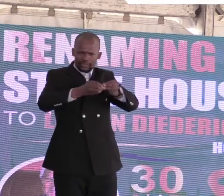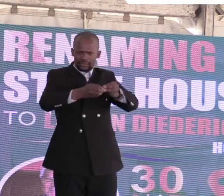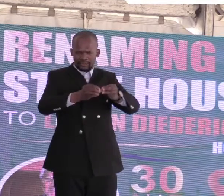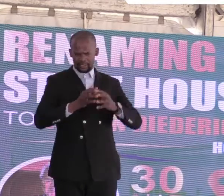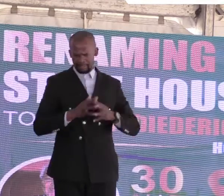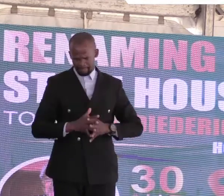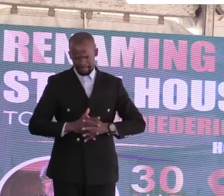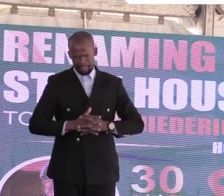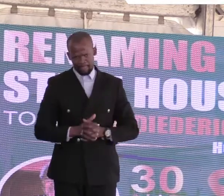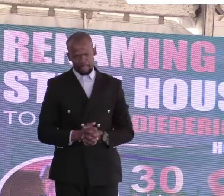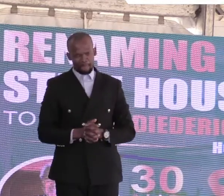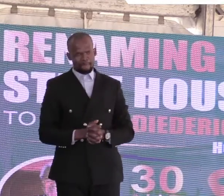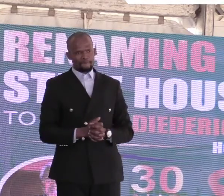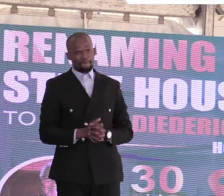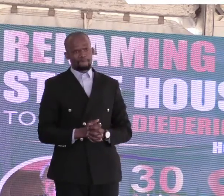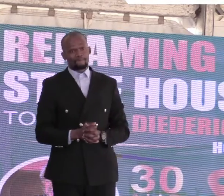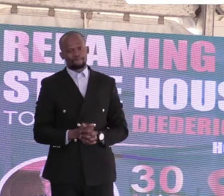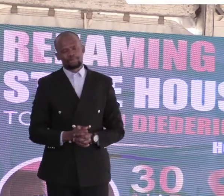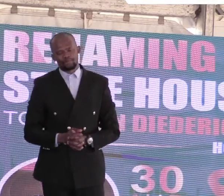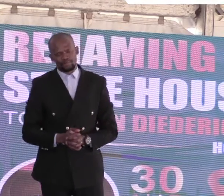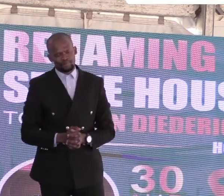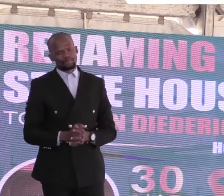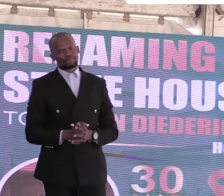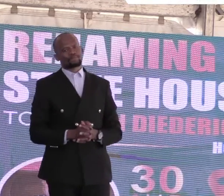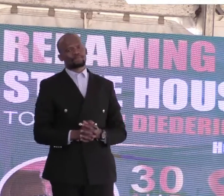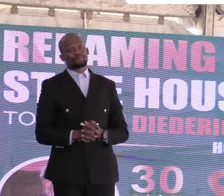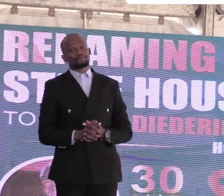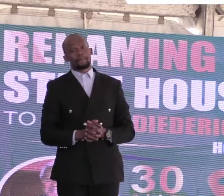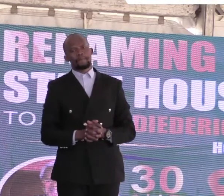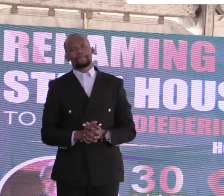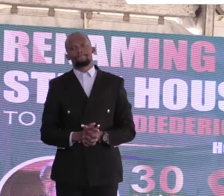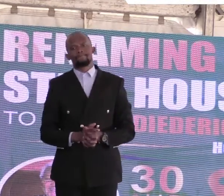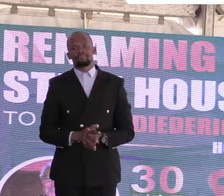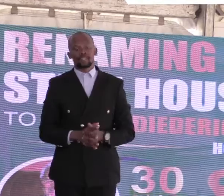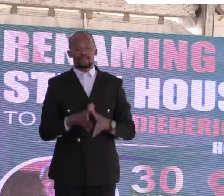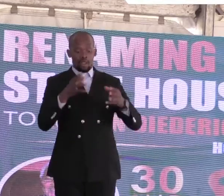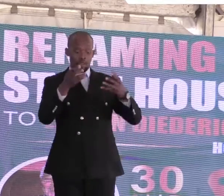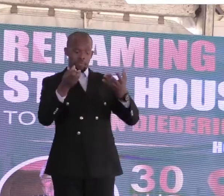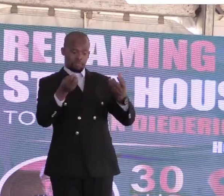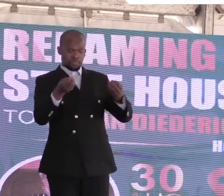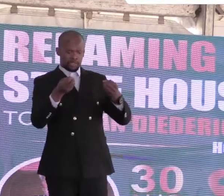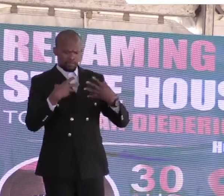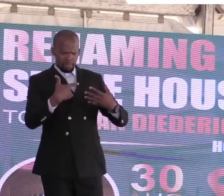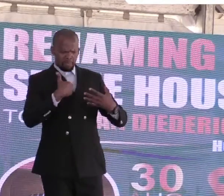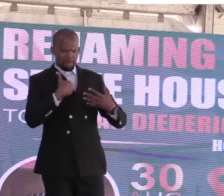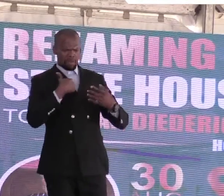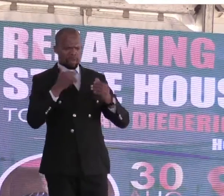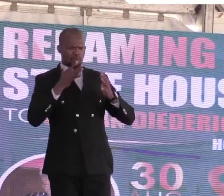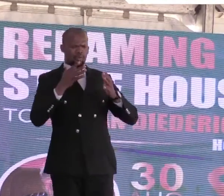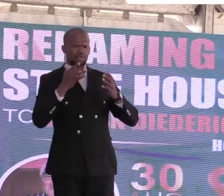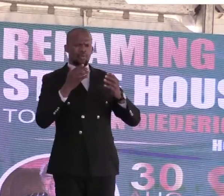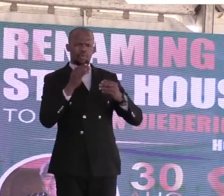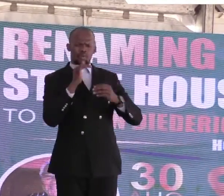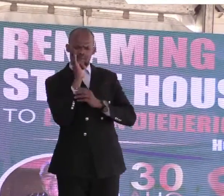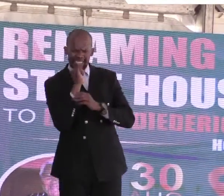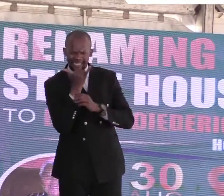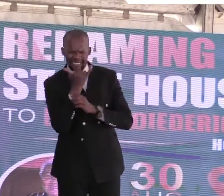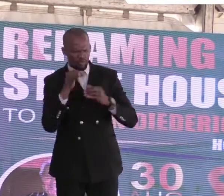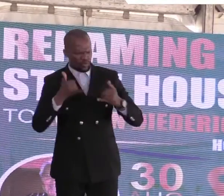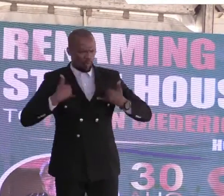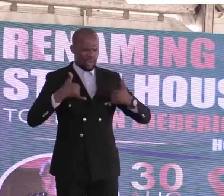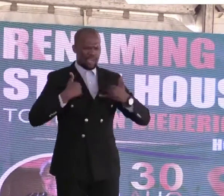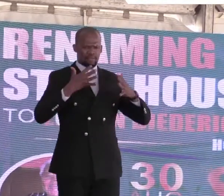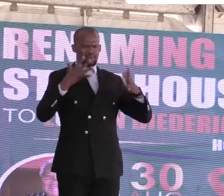those mistakes will definitely be corrected. It gives me a great joy that Umama